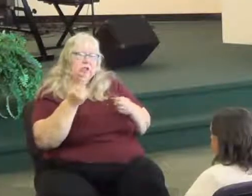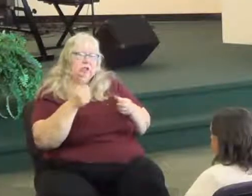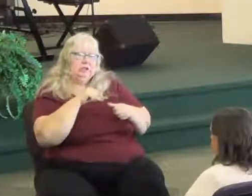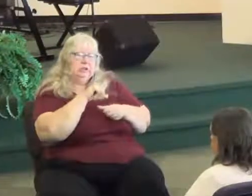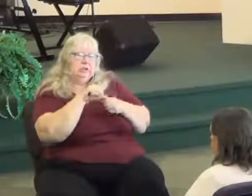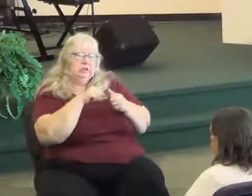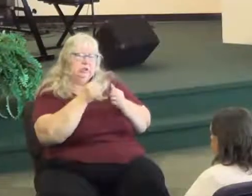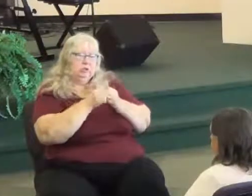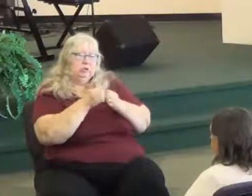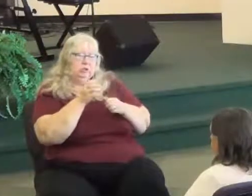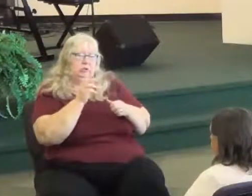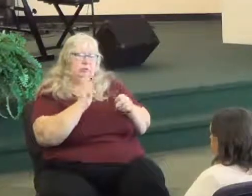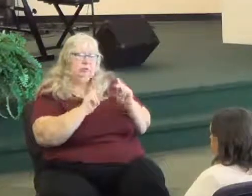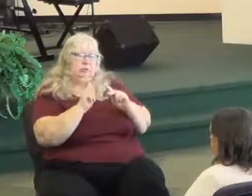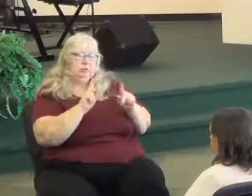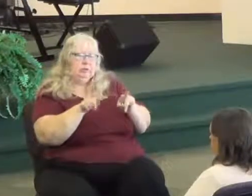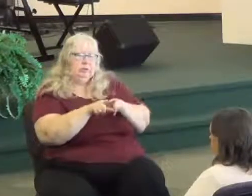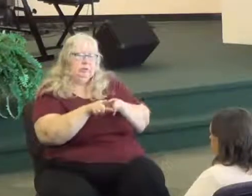themselves.